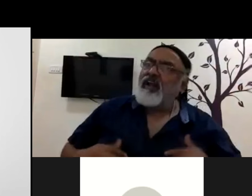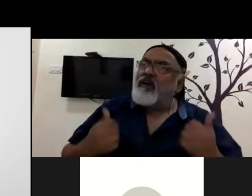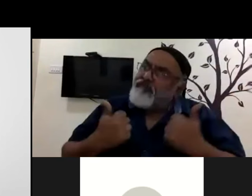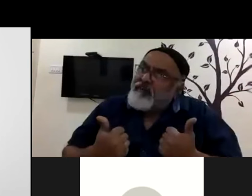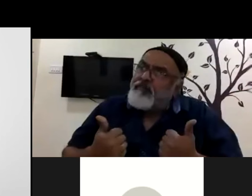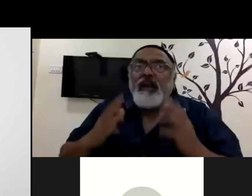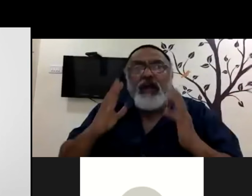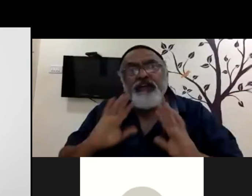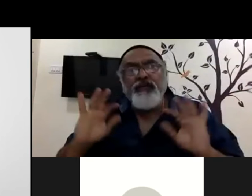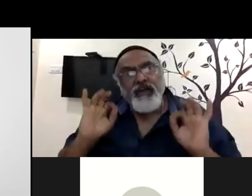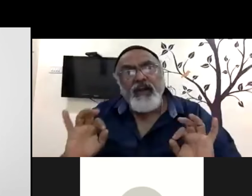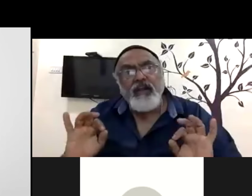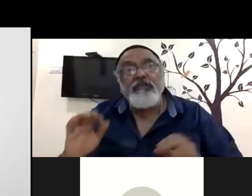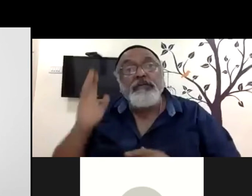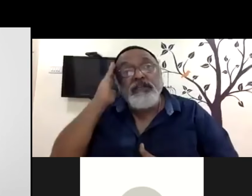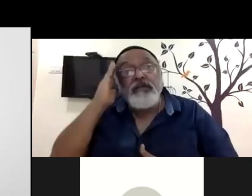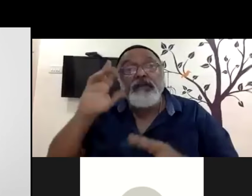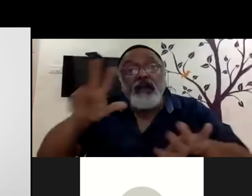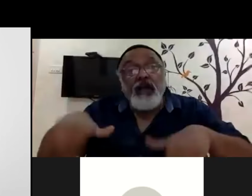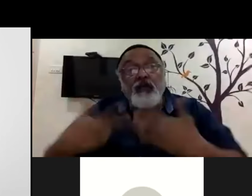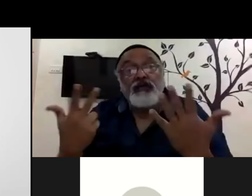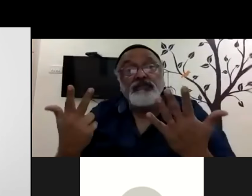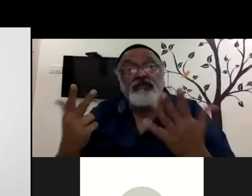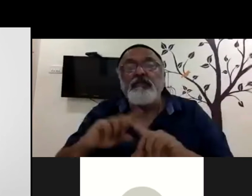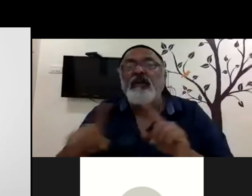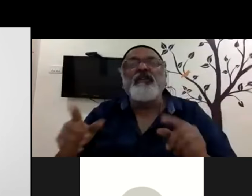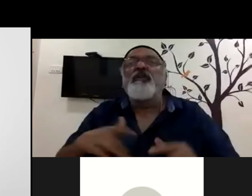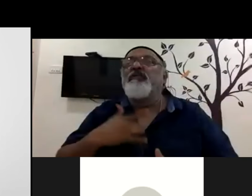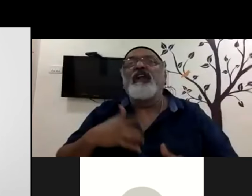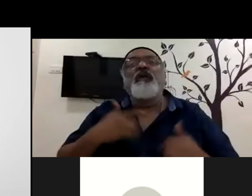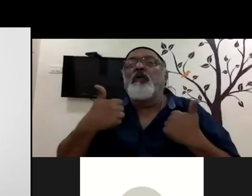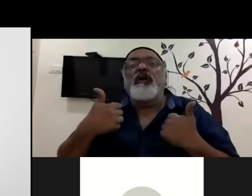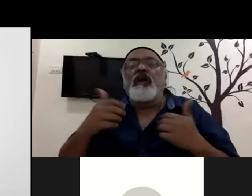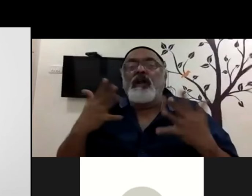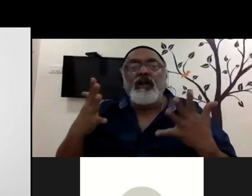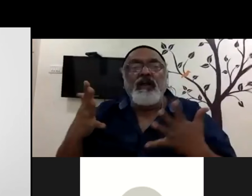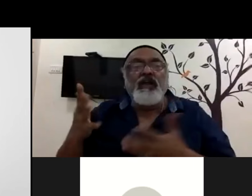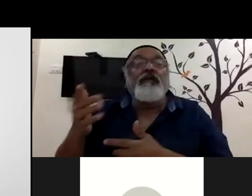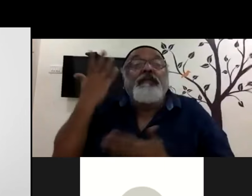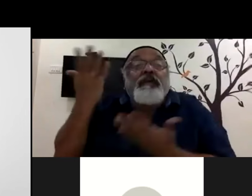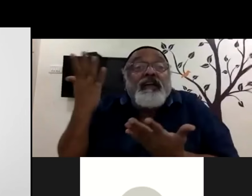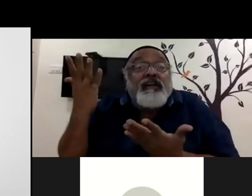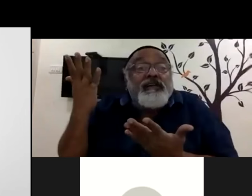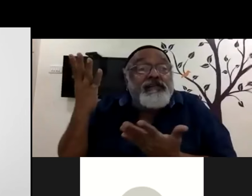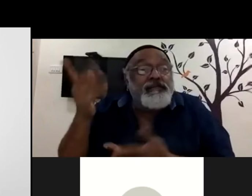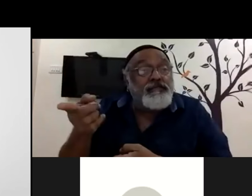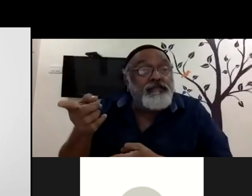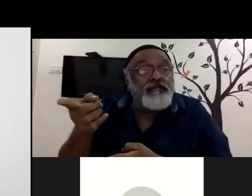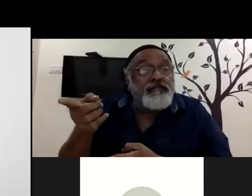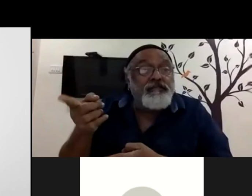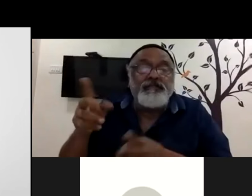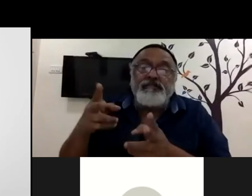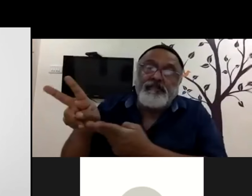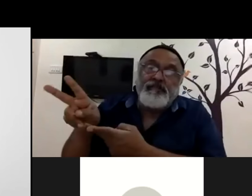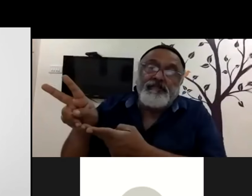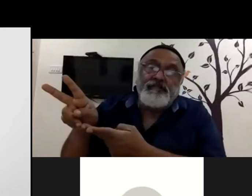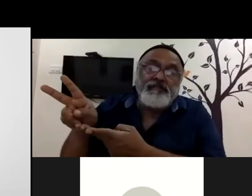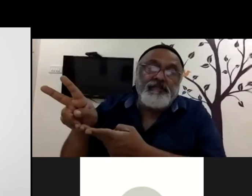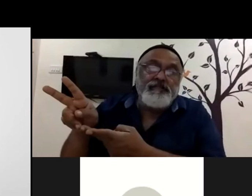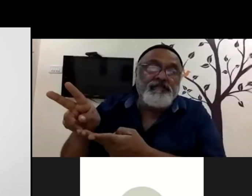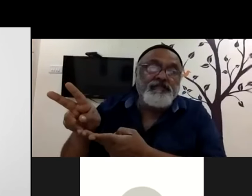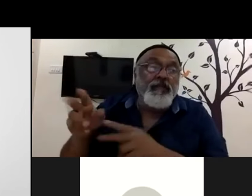maybe he slept for 8 hours, he or she slept for 8 hours, but he's not feeling relaxed, or still tired and not feeling like he